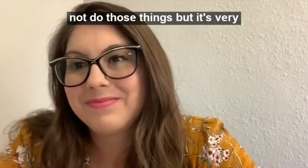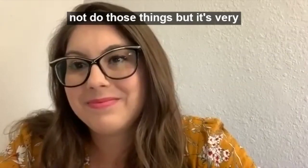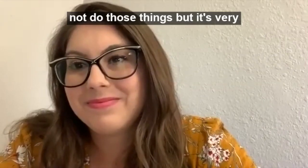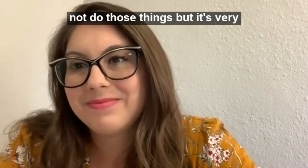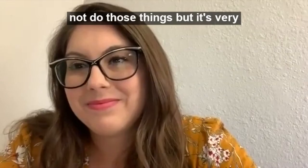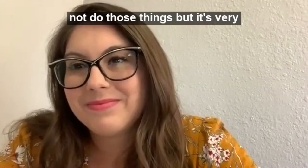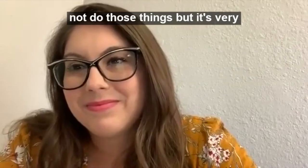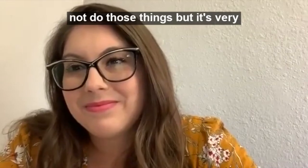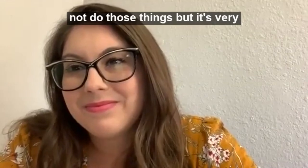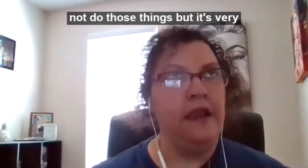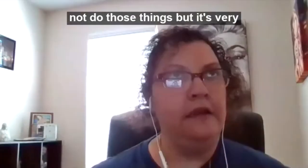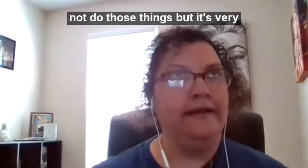But it's very